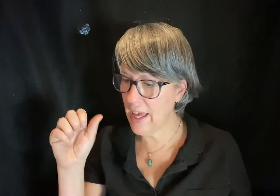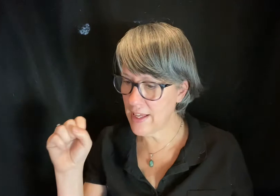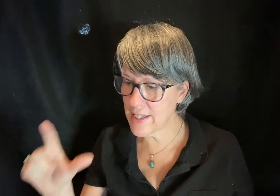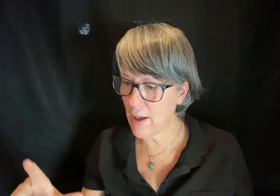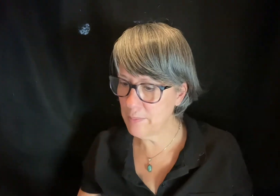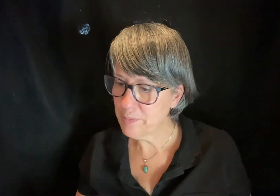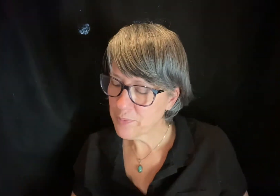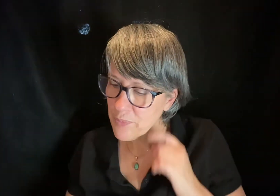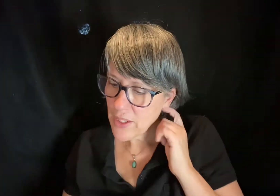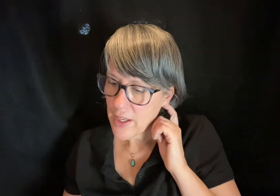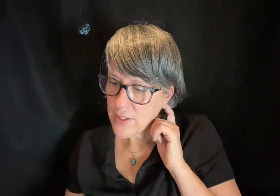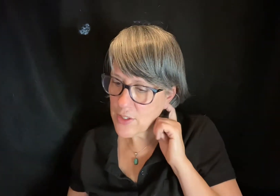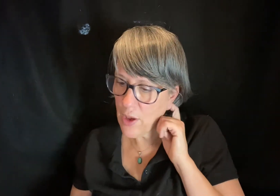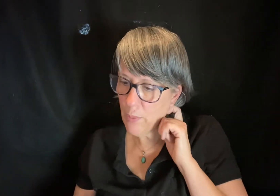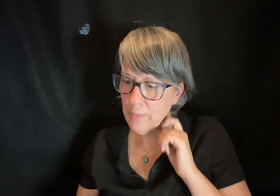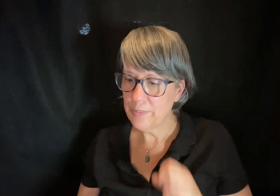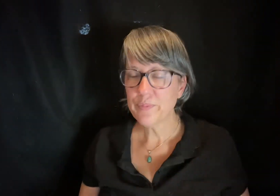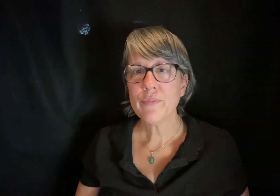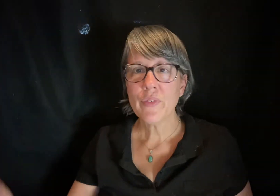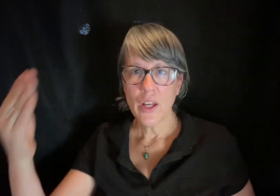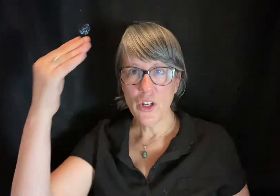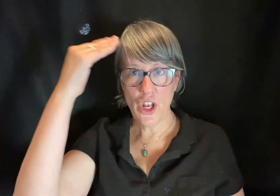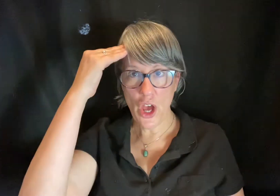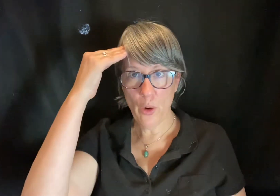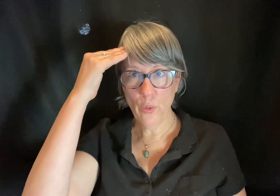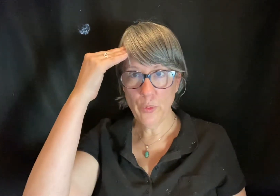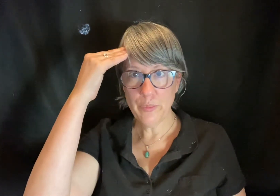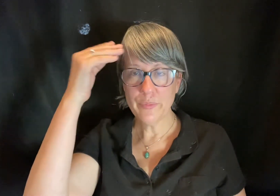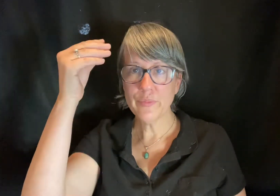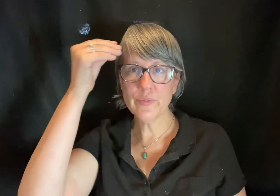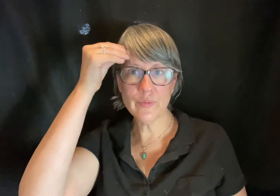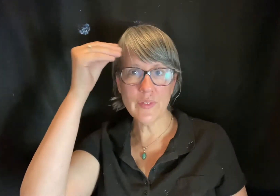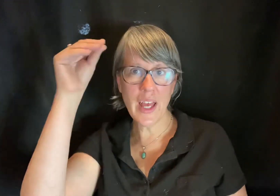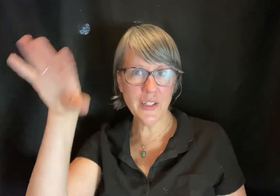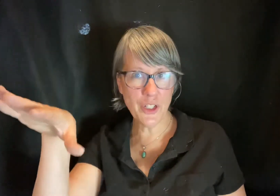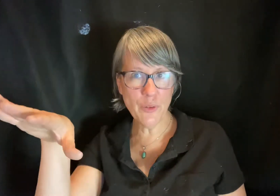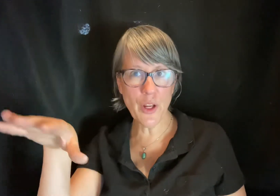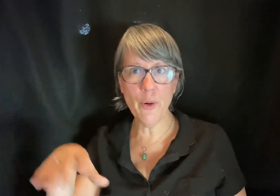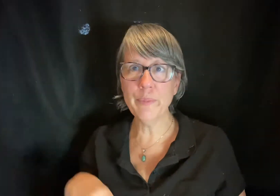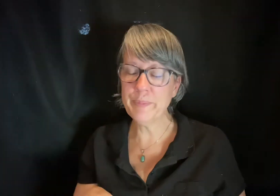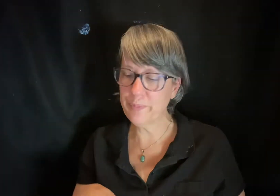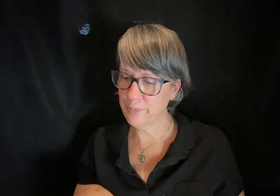ASL. So, know and don't know.